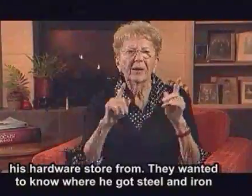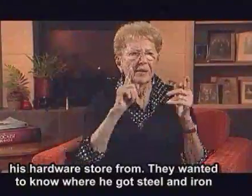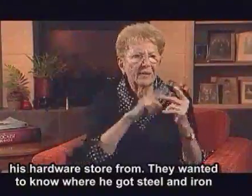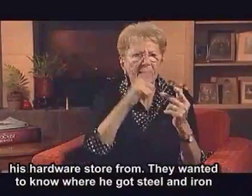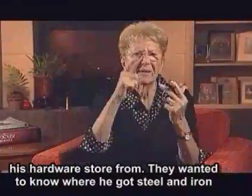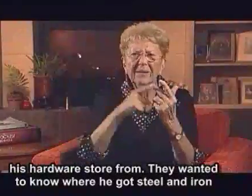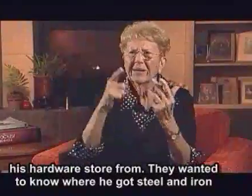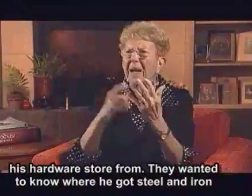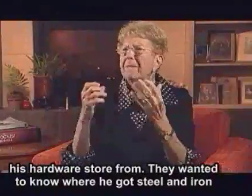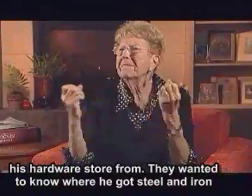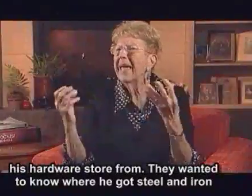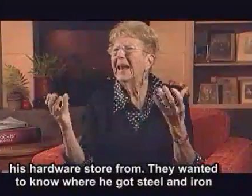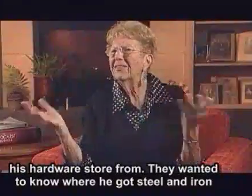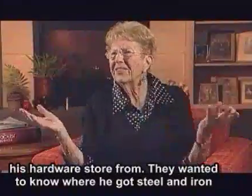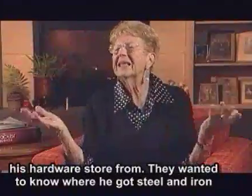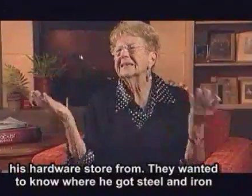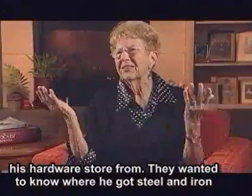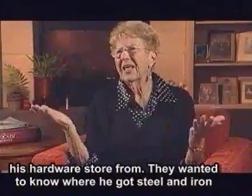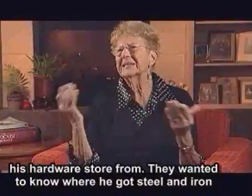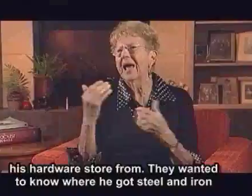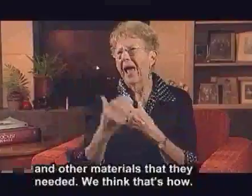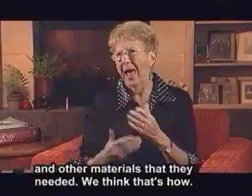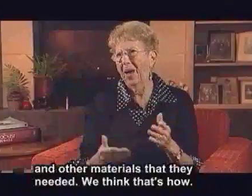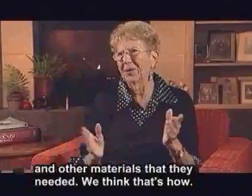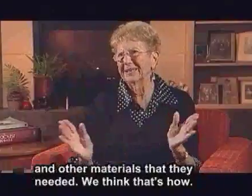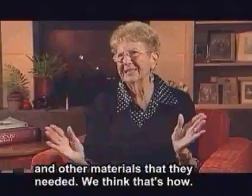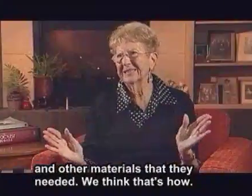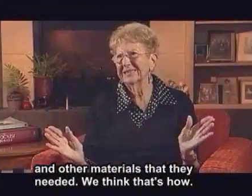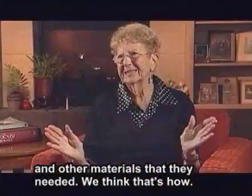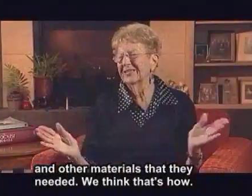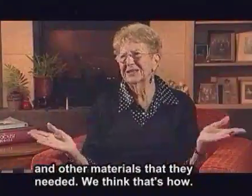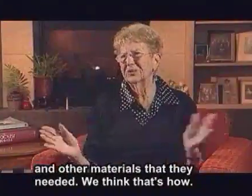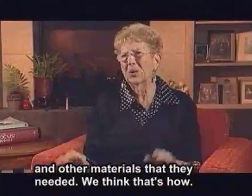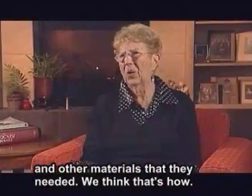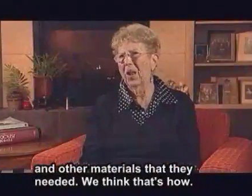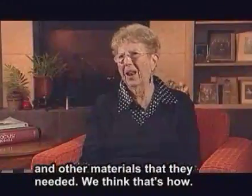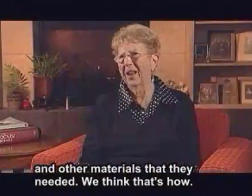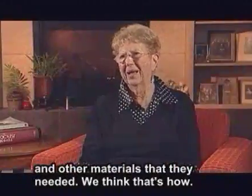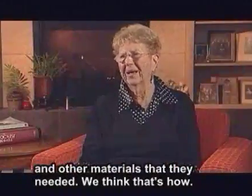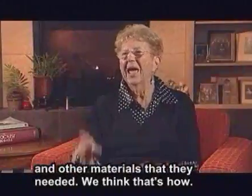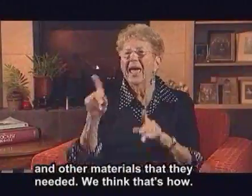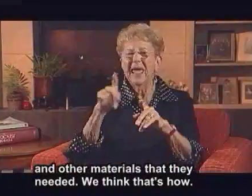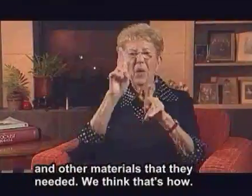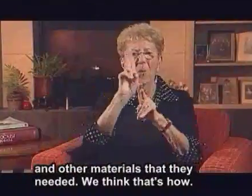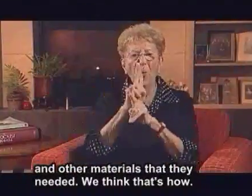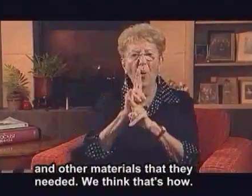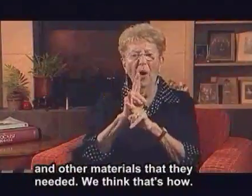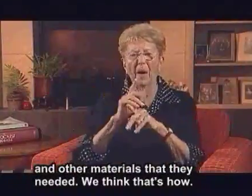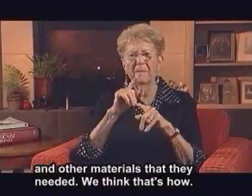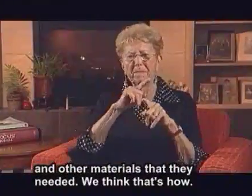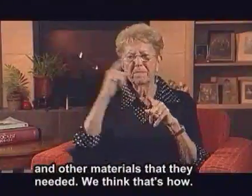They wanted to know where he got steel and iron and other materials that they needed. We think that's how.